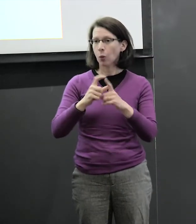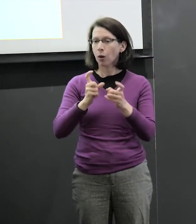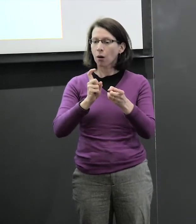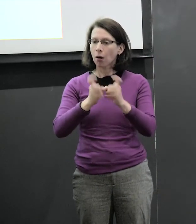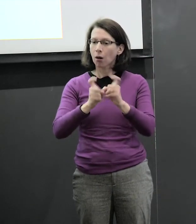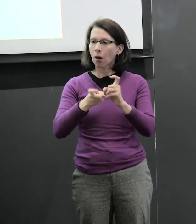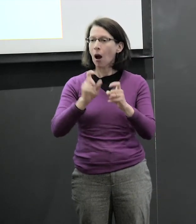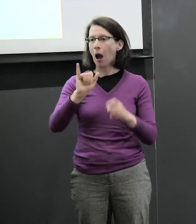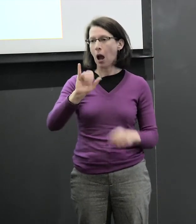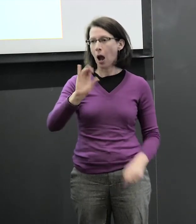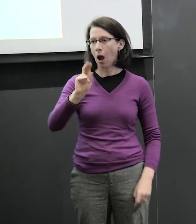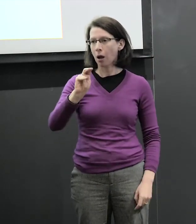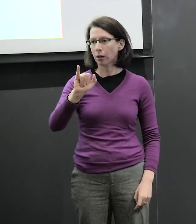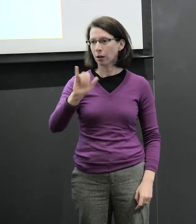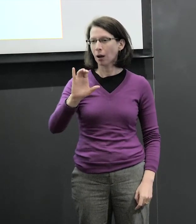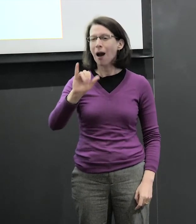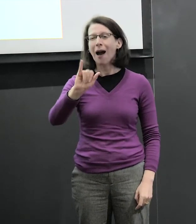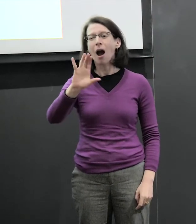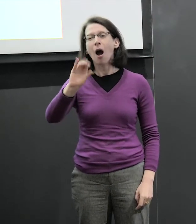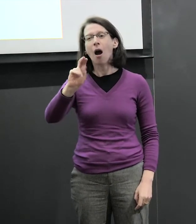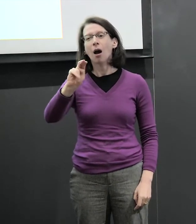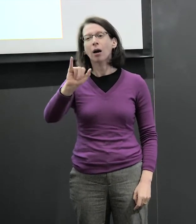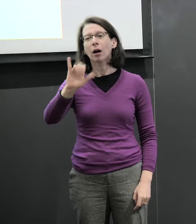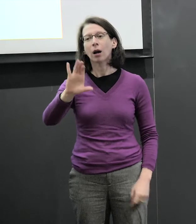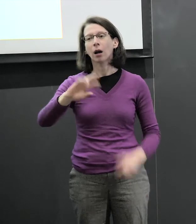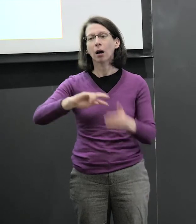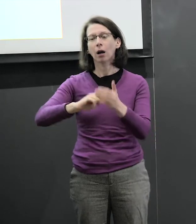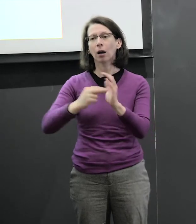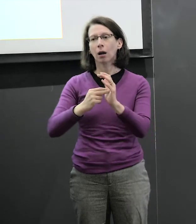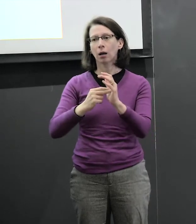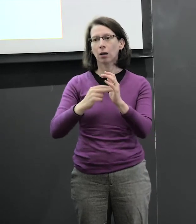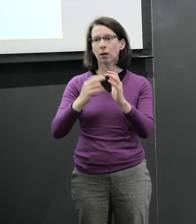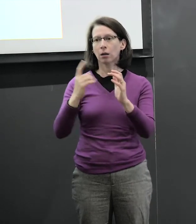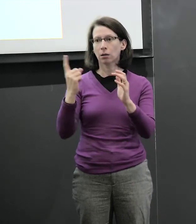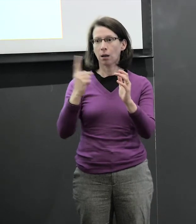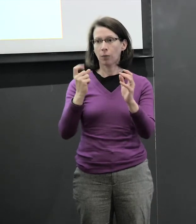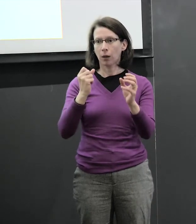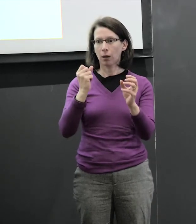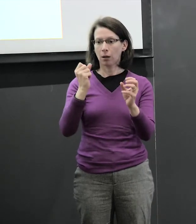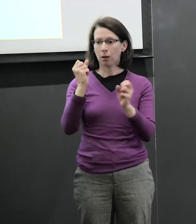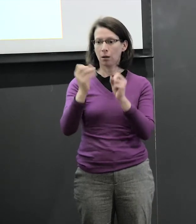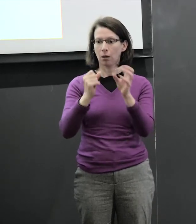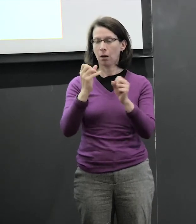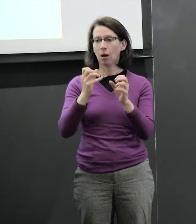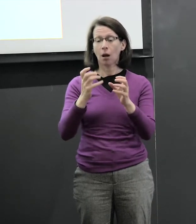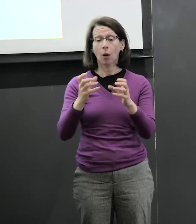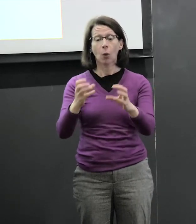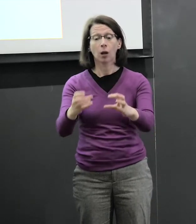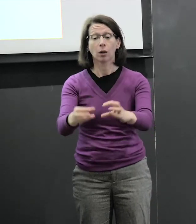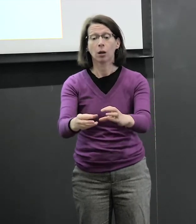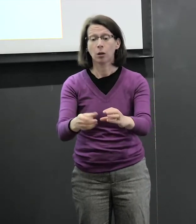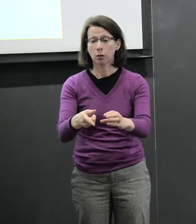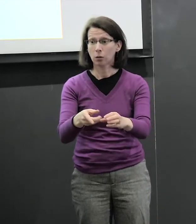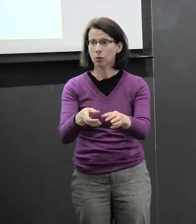Iconicity is the property of an expression that resembles the things it denotes.